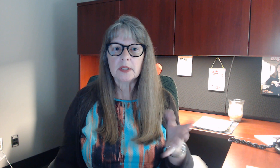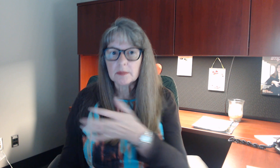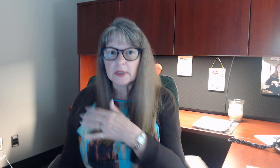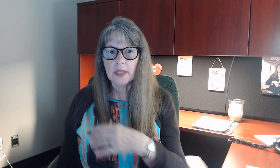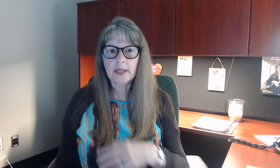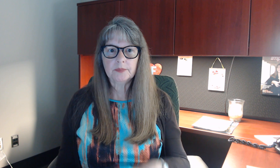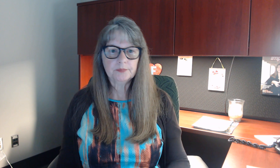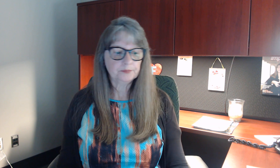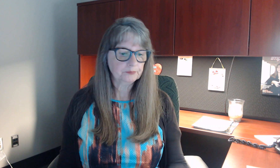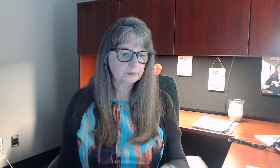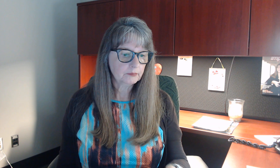assembly line.